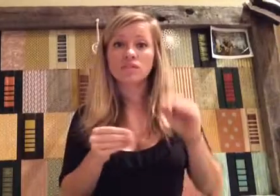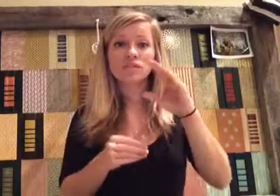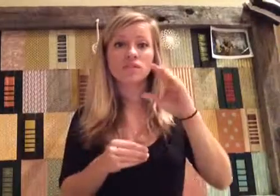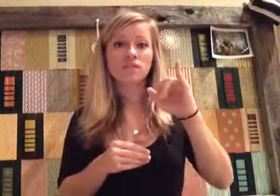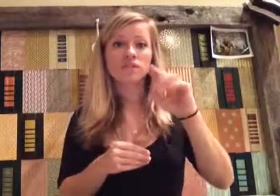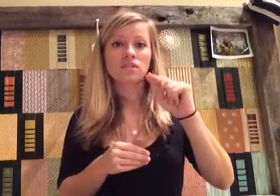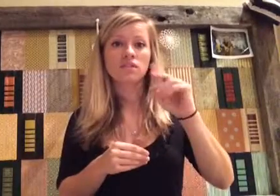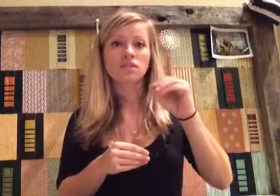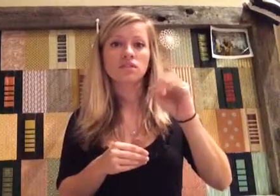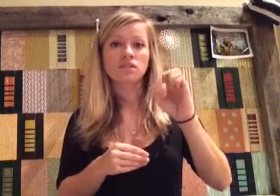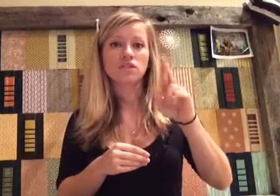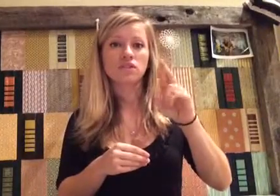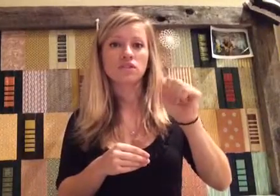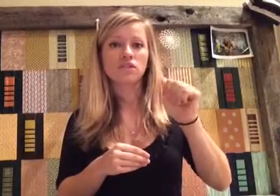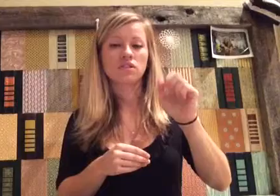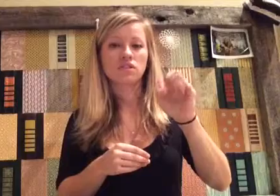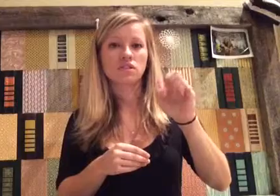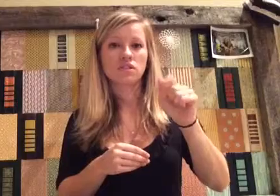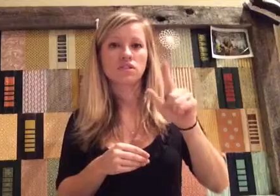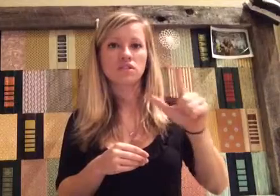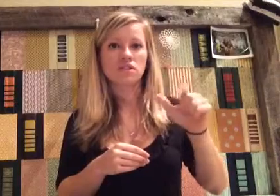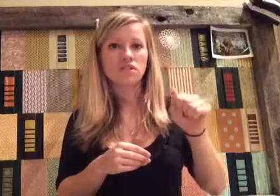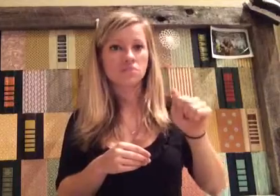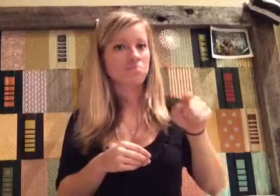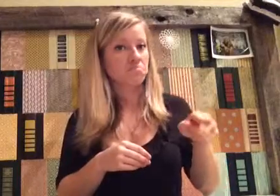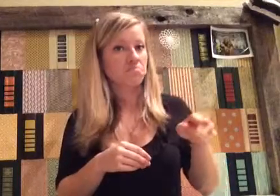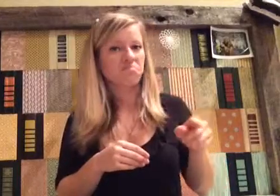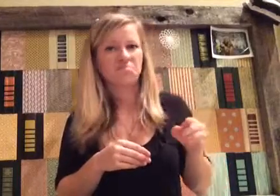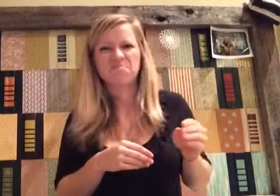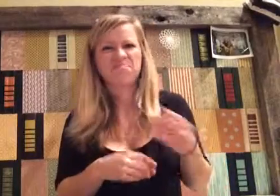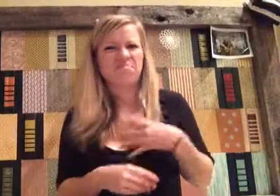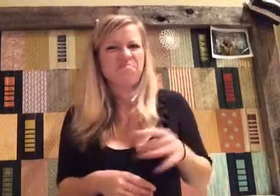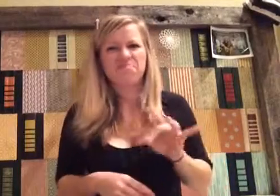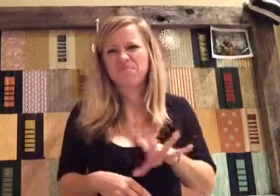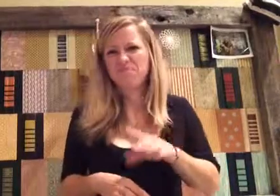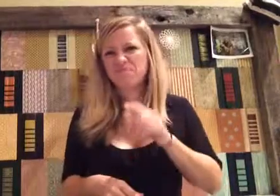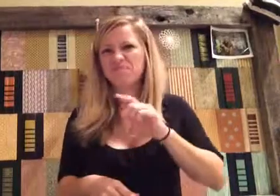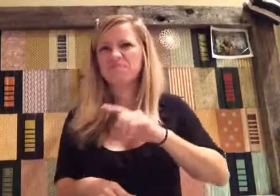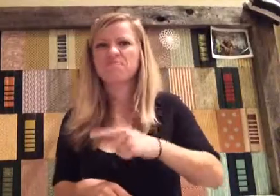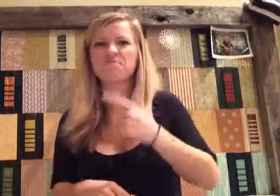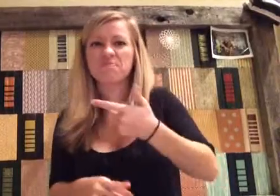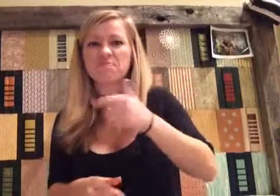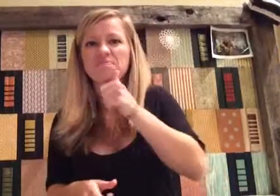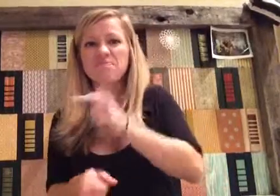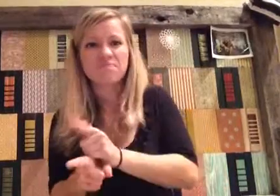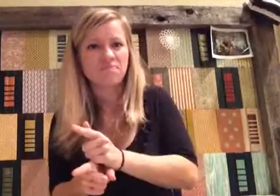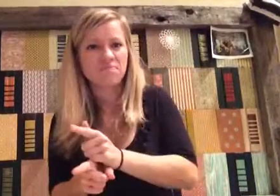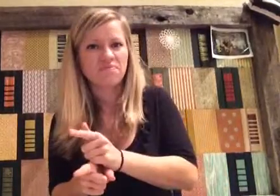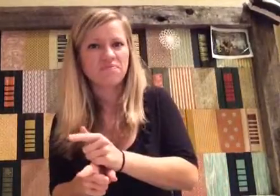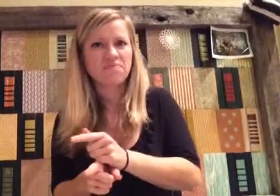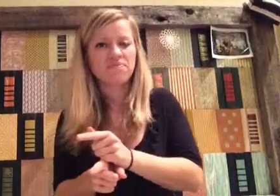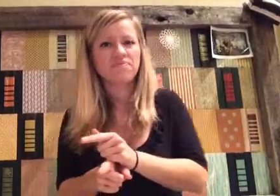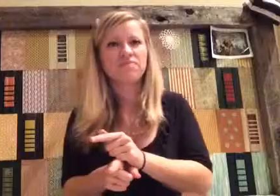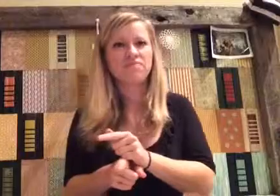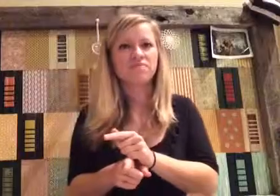does not get along with her stepsisters. What type of conflict is this? A, person versus